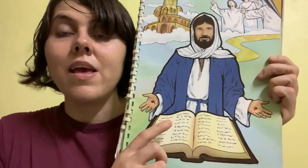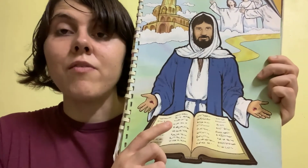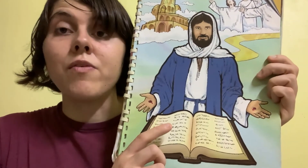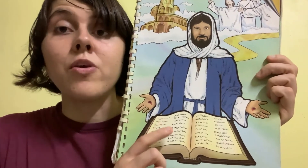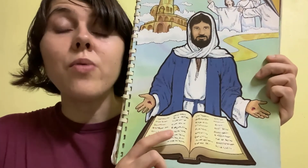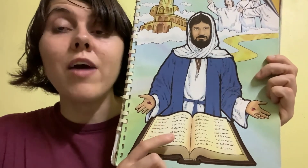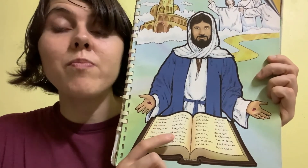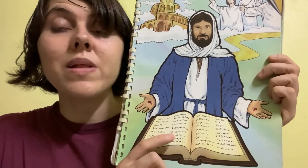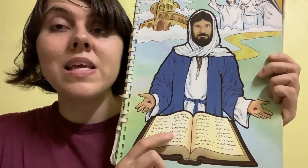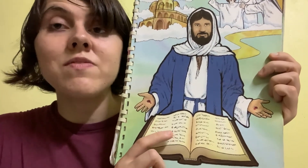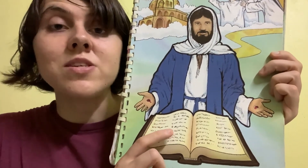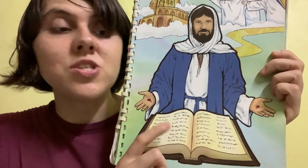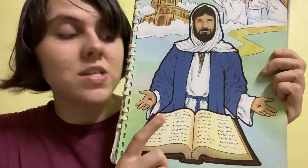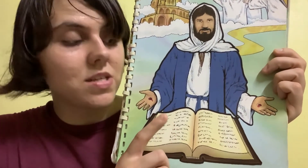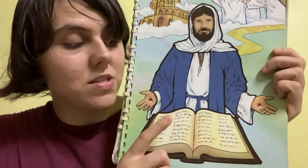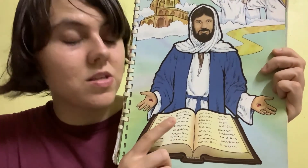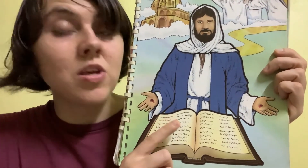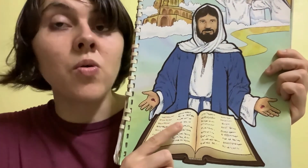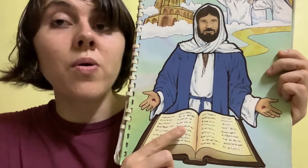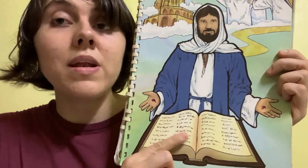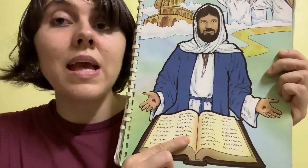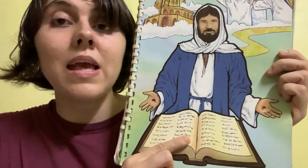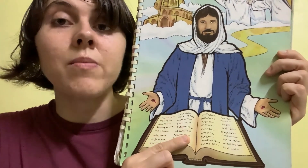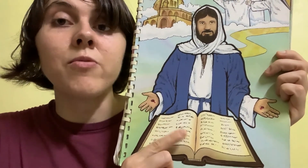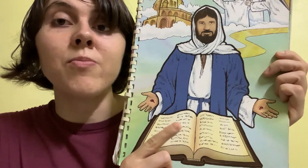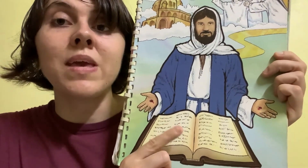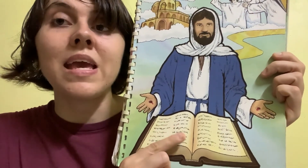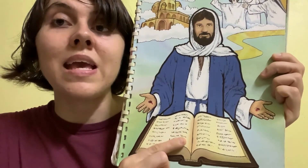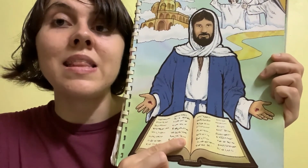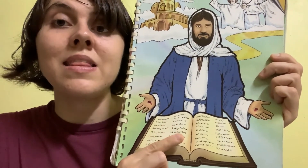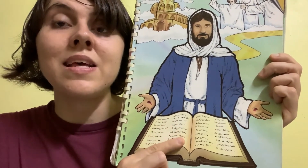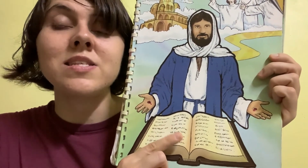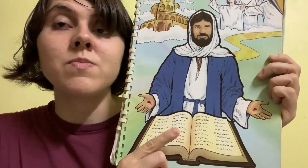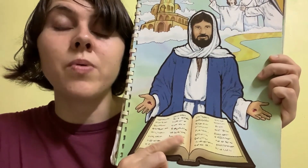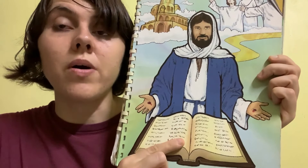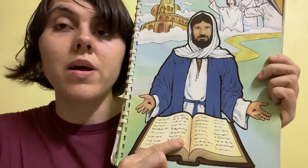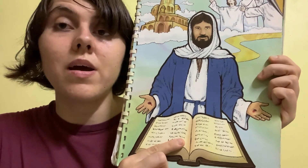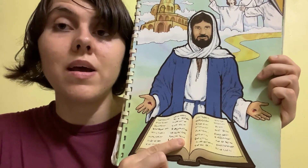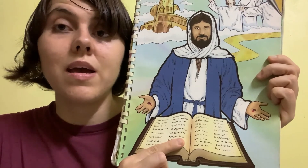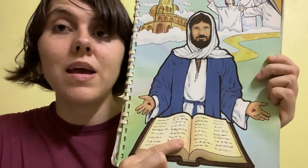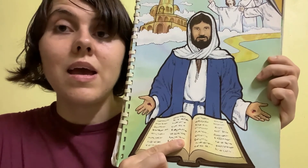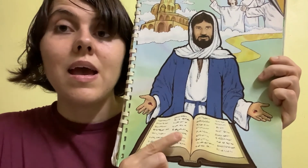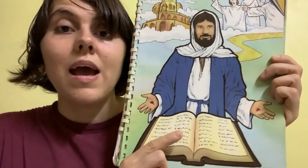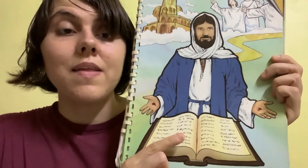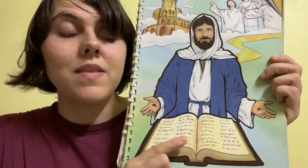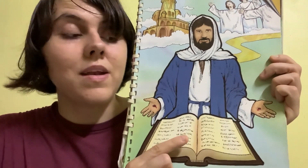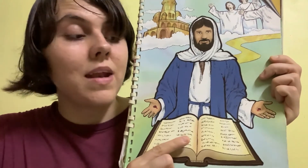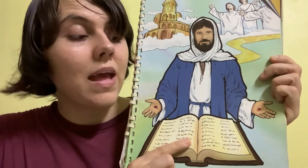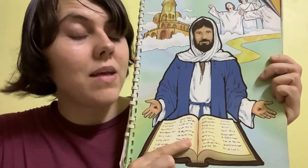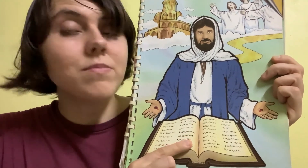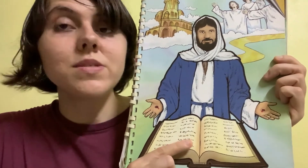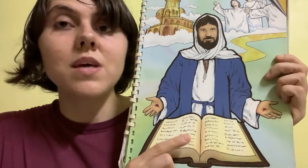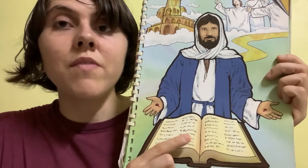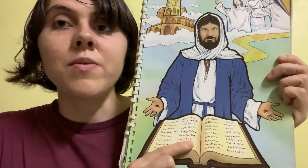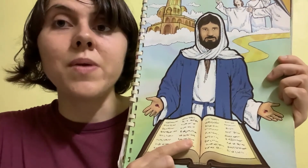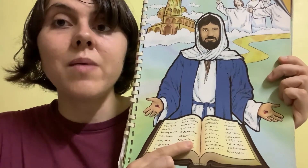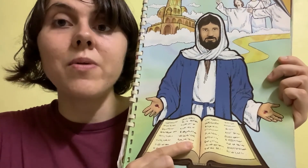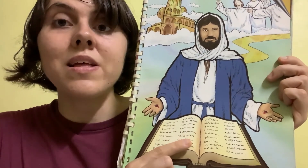If you have believed in Jesus, your name will be in this book. And the names of the people in